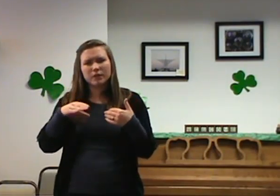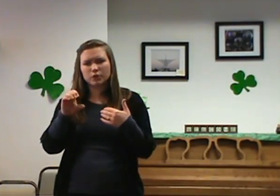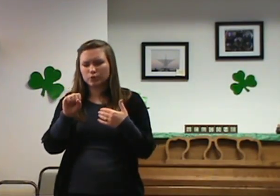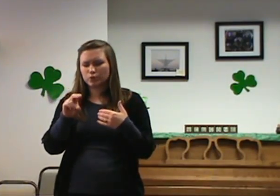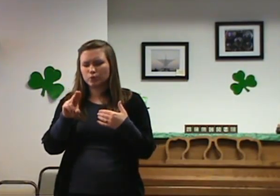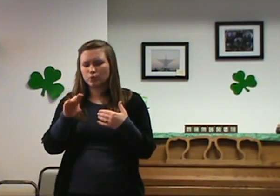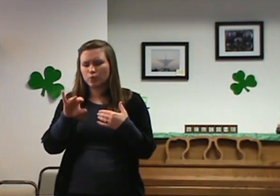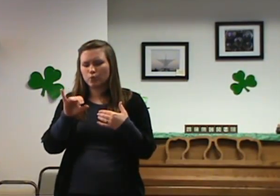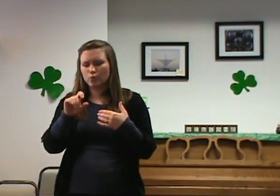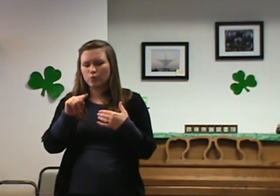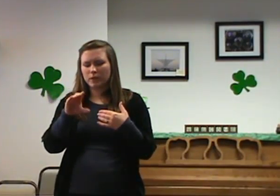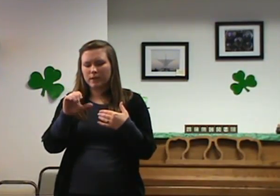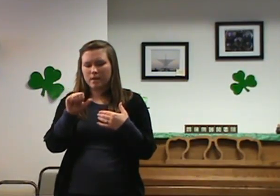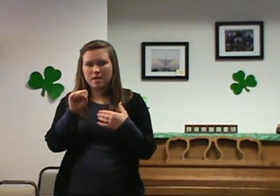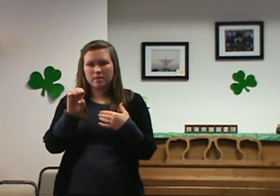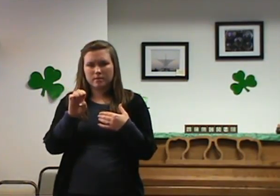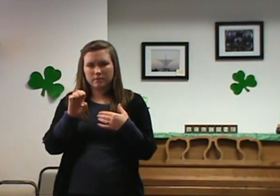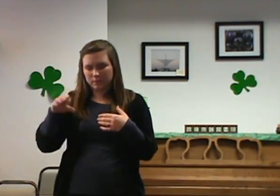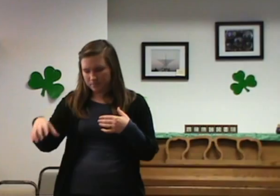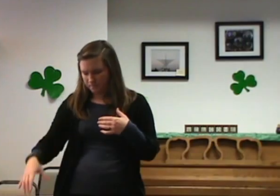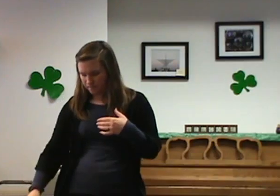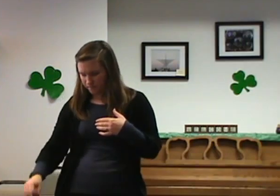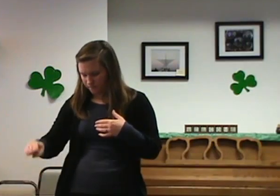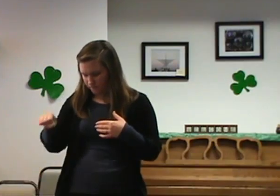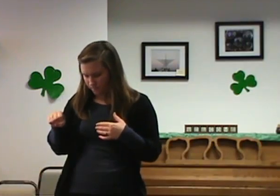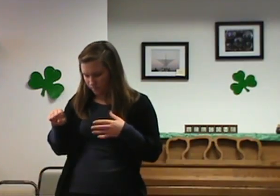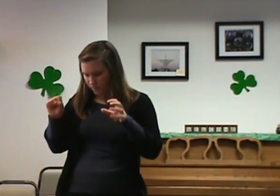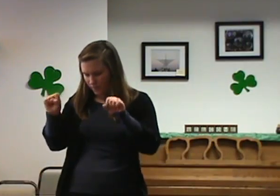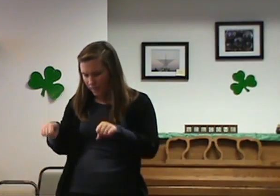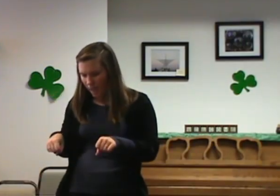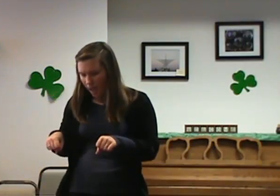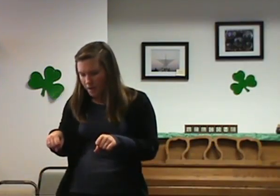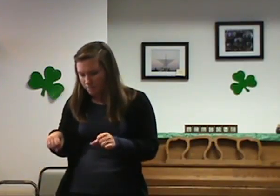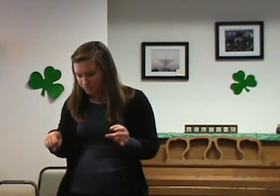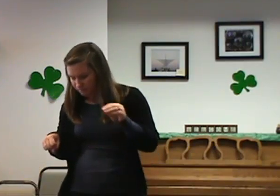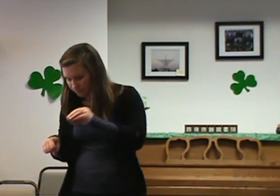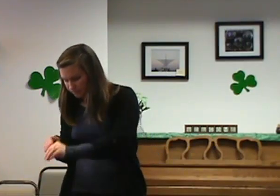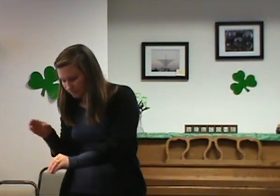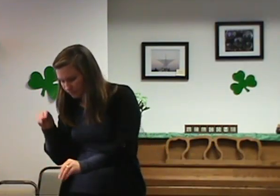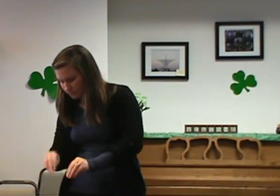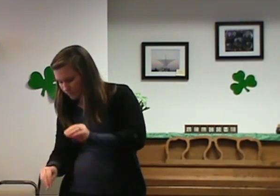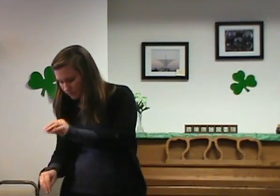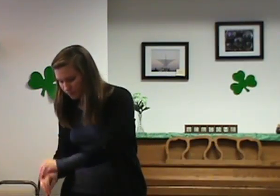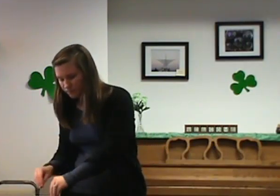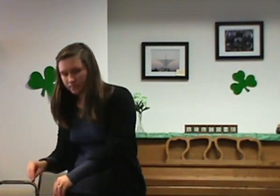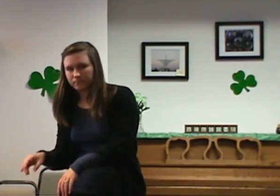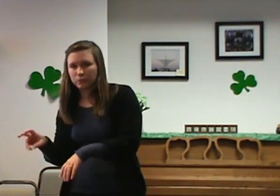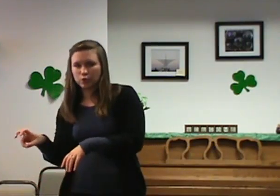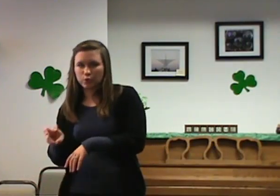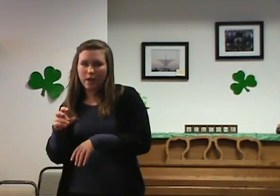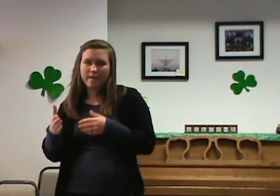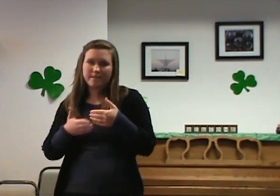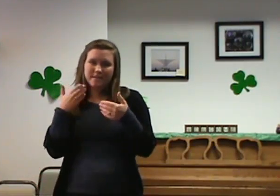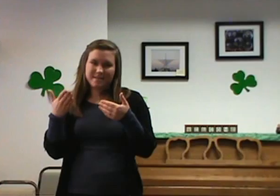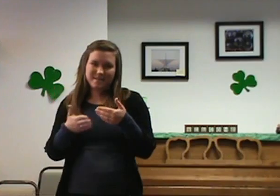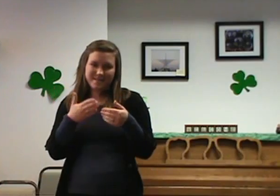with it. But it also, you can take it up and down the stairs and into different rooms a lot easier than the full one, because